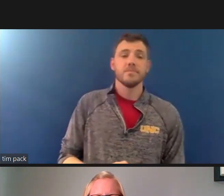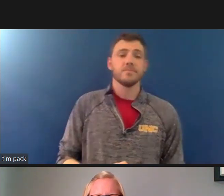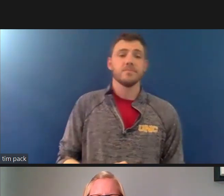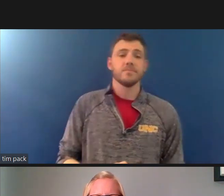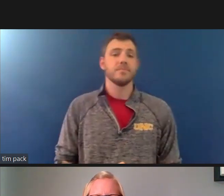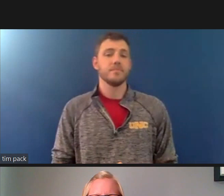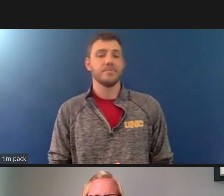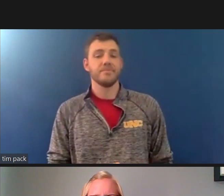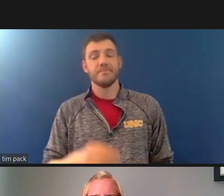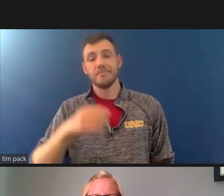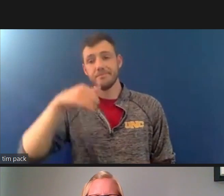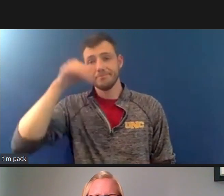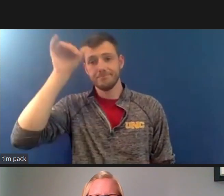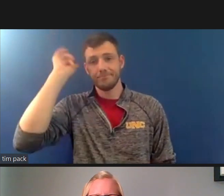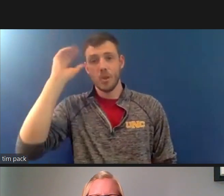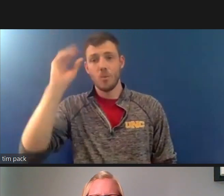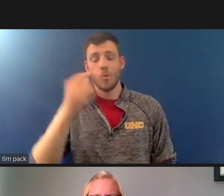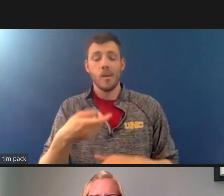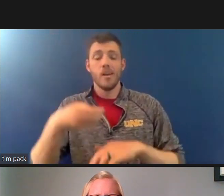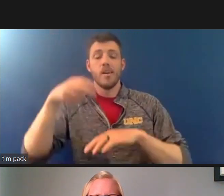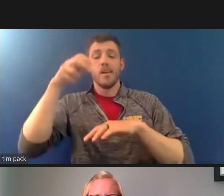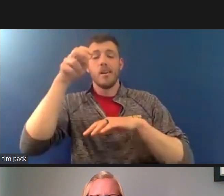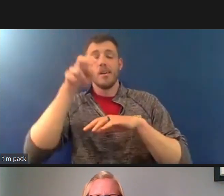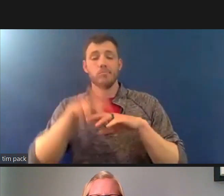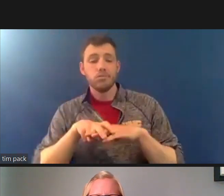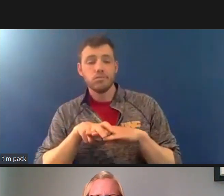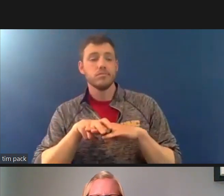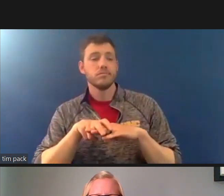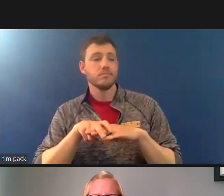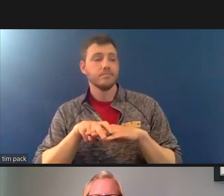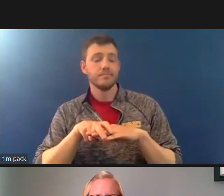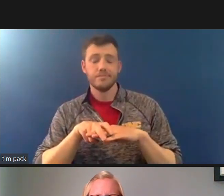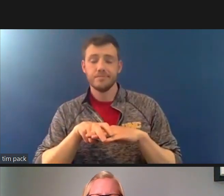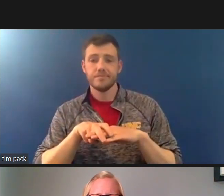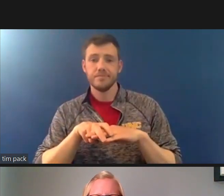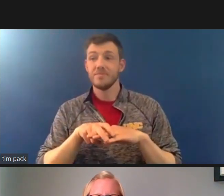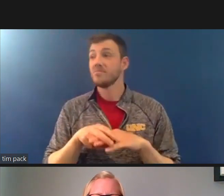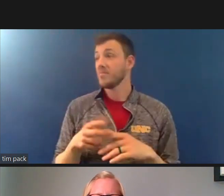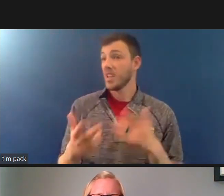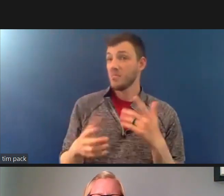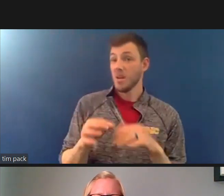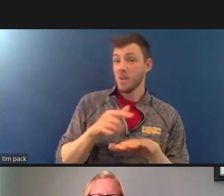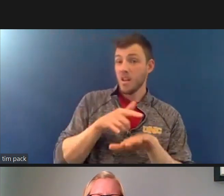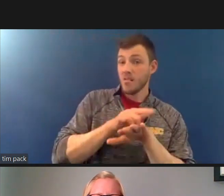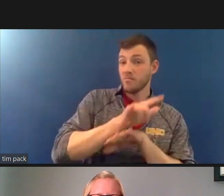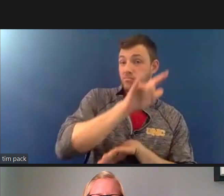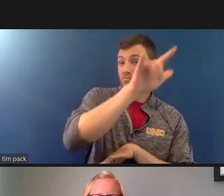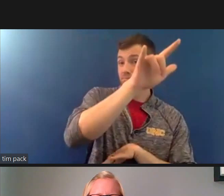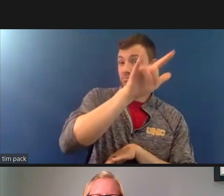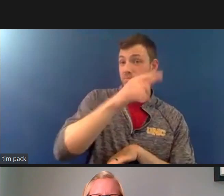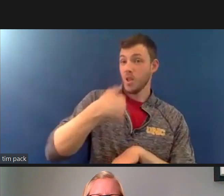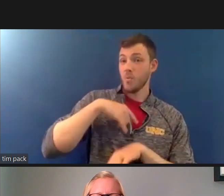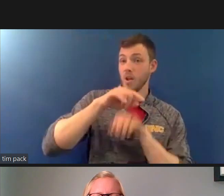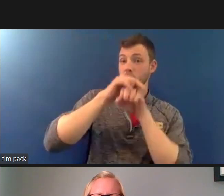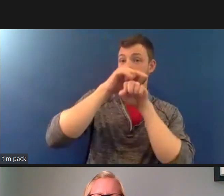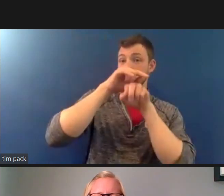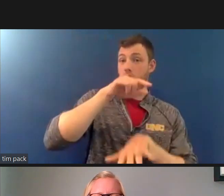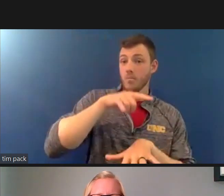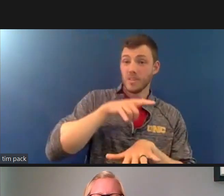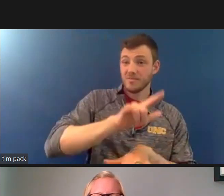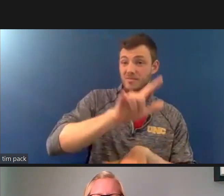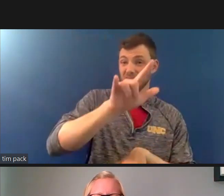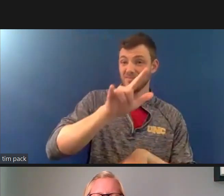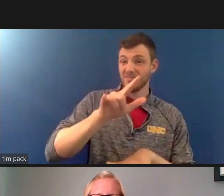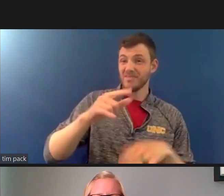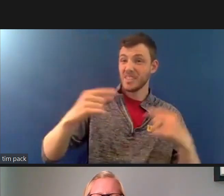sat on the steamy earth. "He must have flown off after he dropped us. He couldn't land here, not in a plane with wheels. We